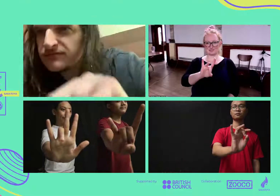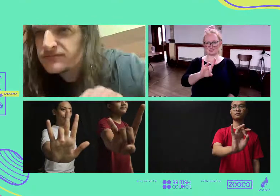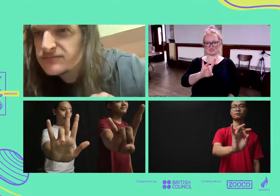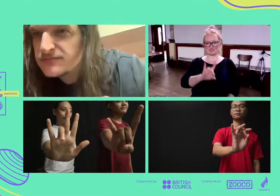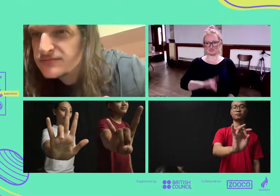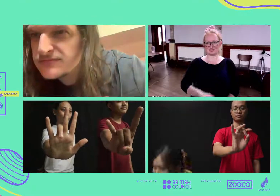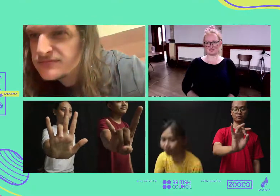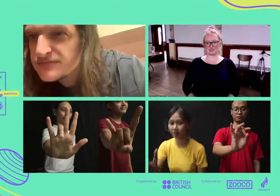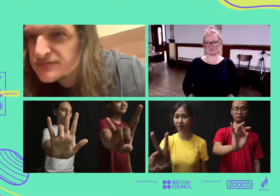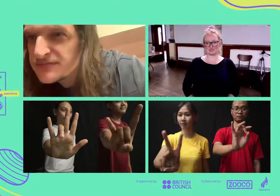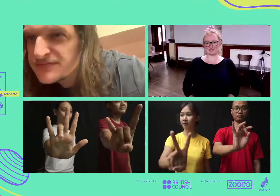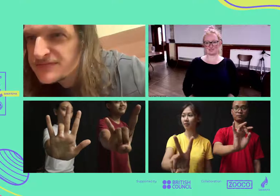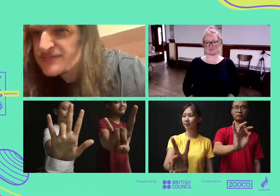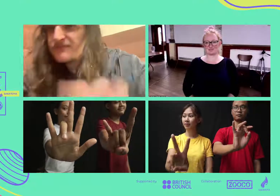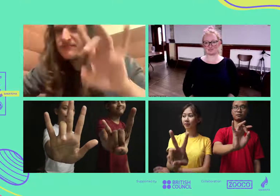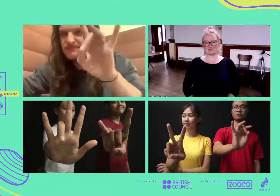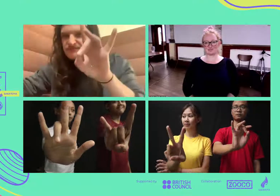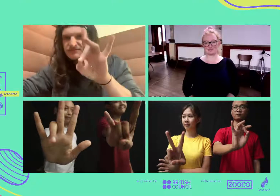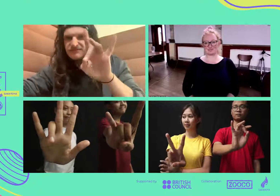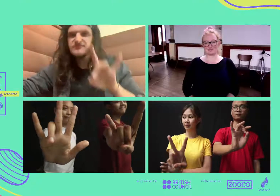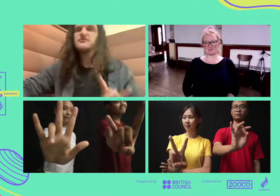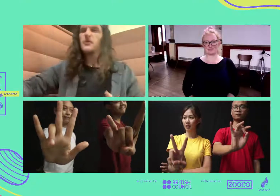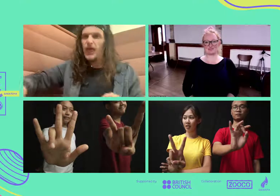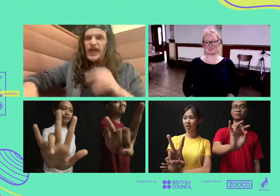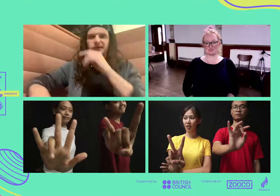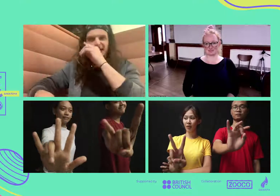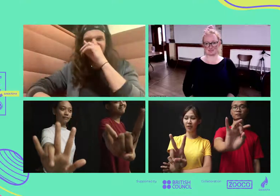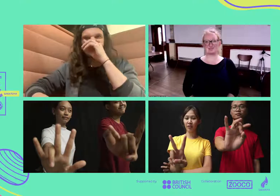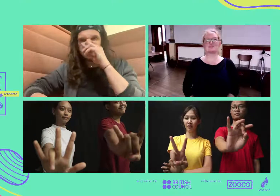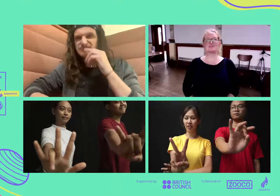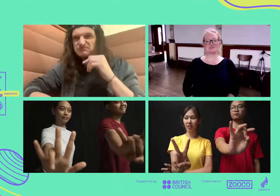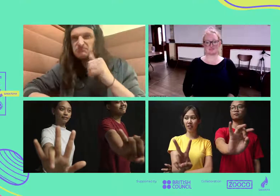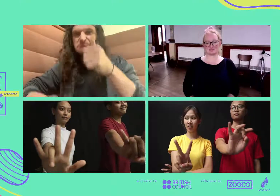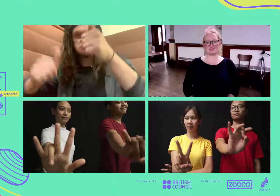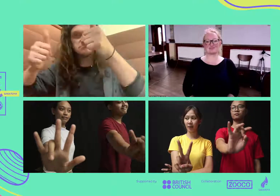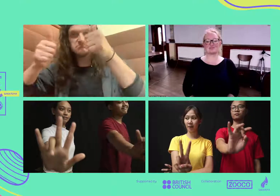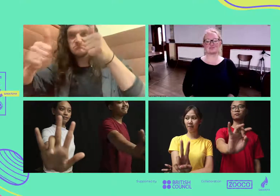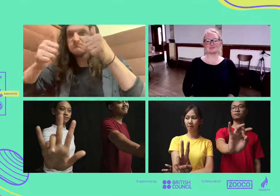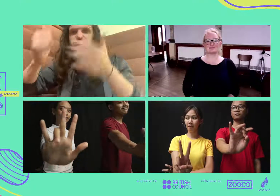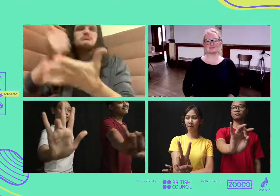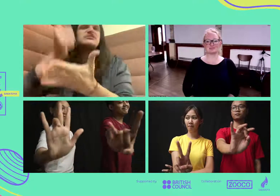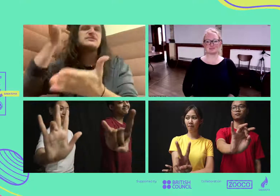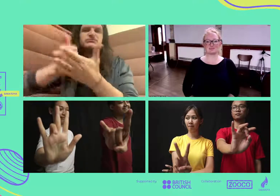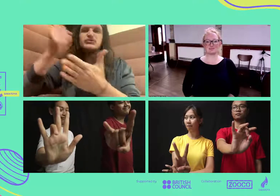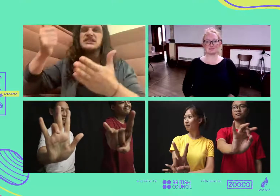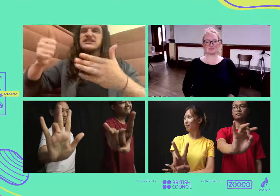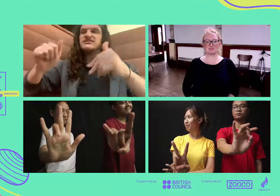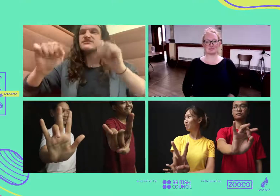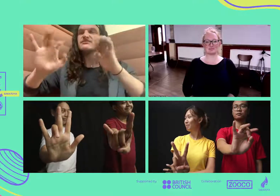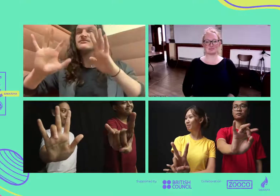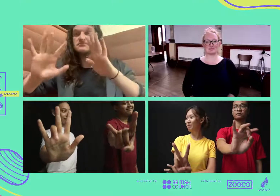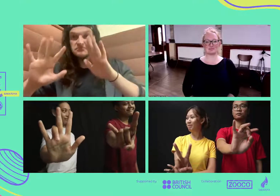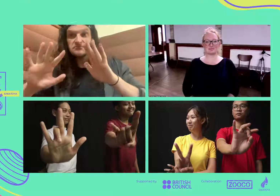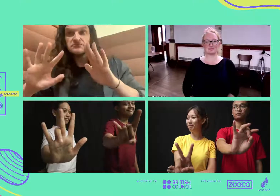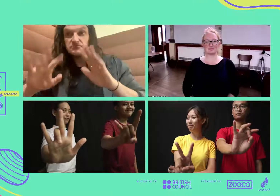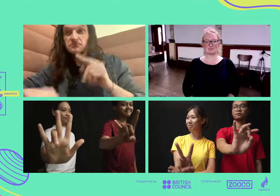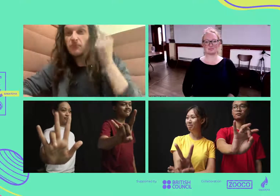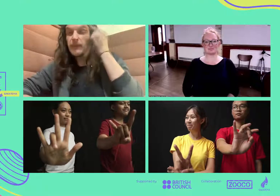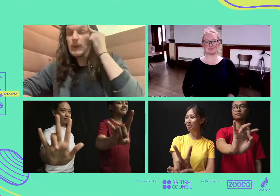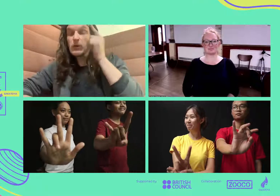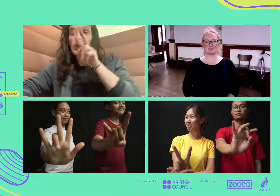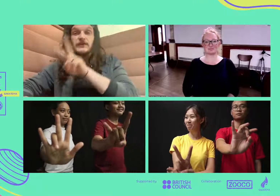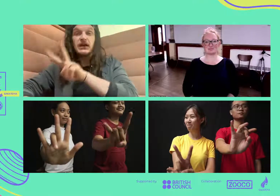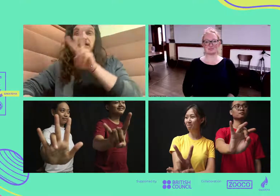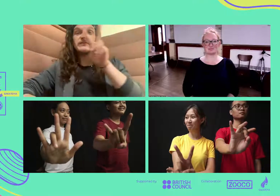screen so I can see your hand shape? Is it that one I'm showing you? Okay, great. Fantastic. Brilliant work.